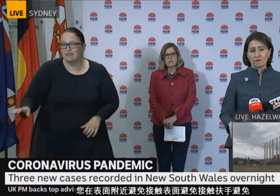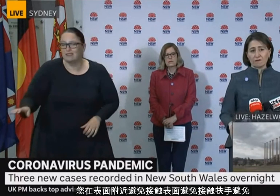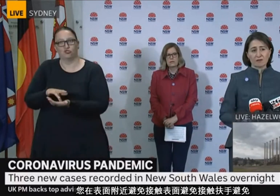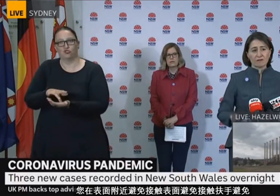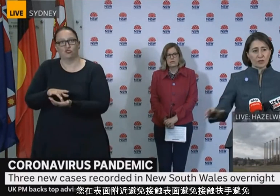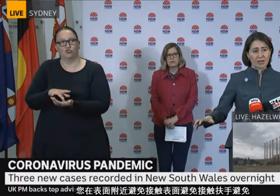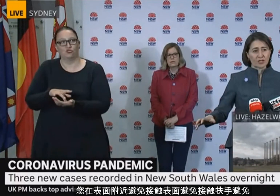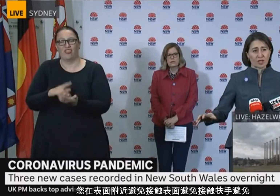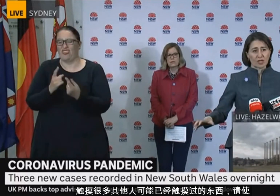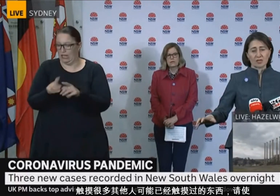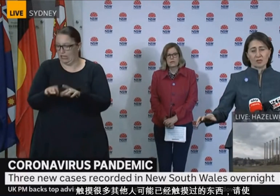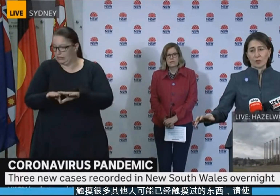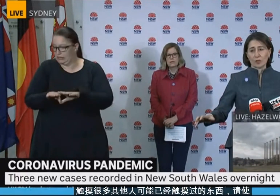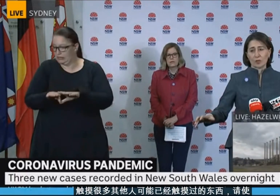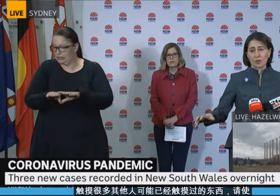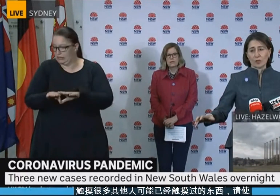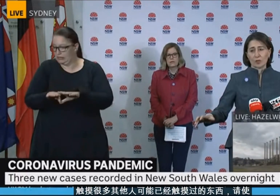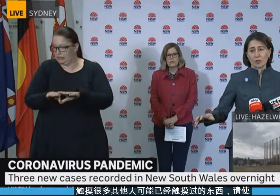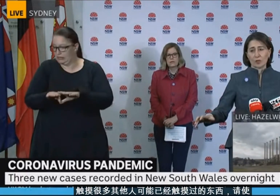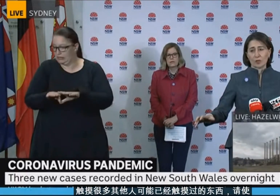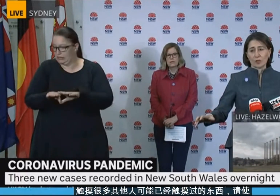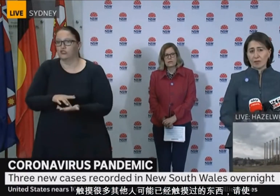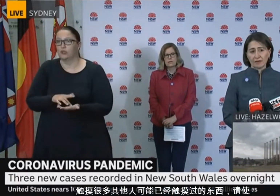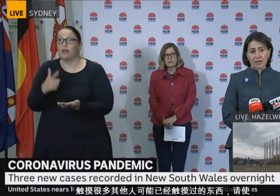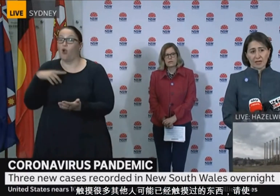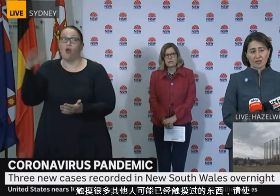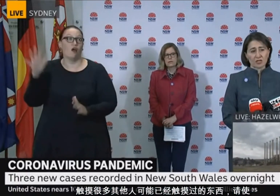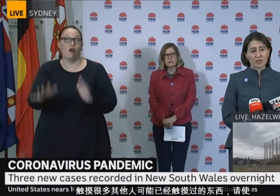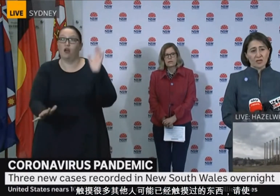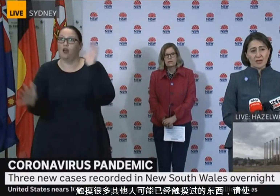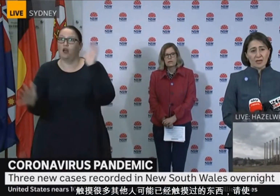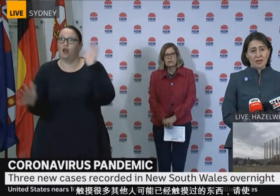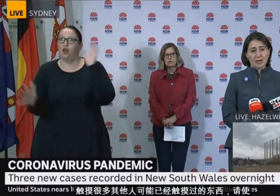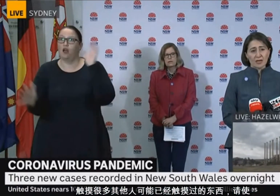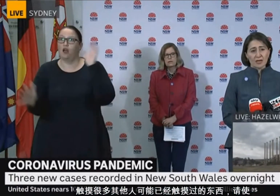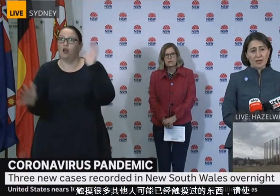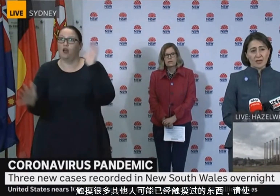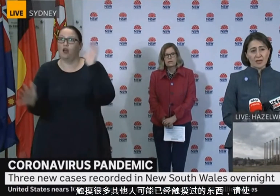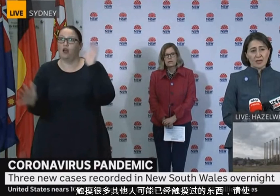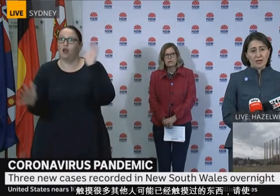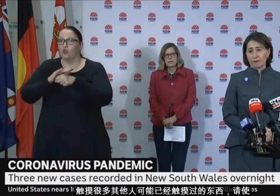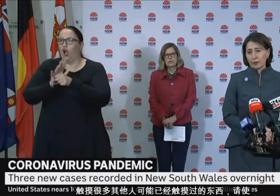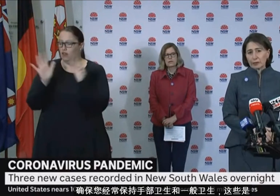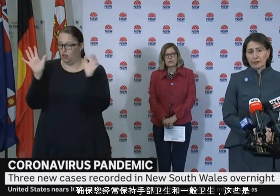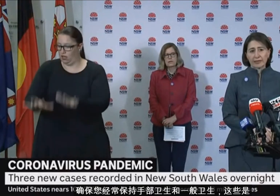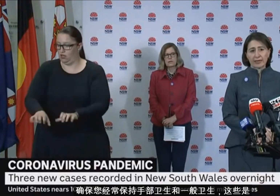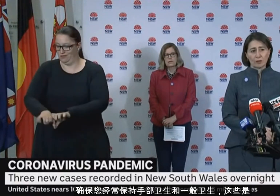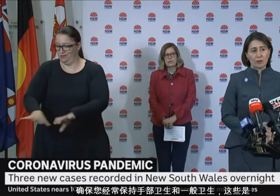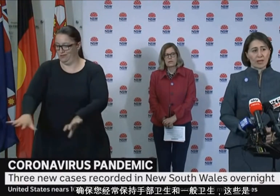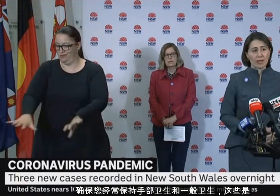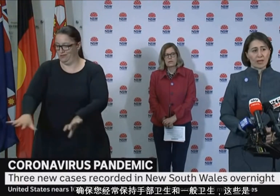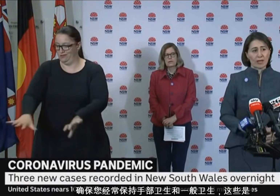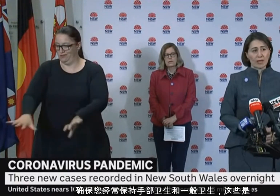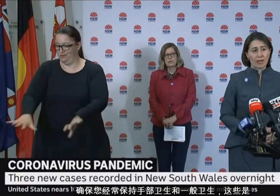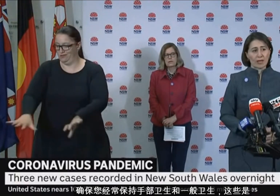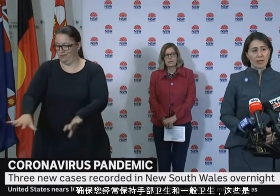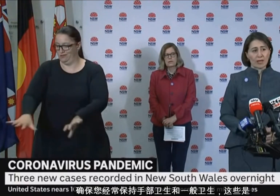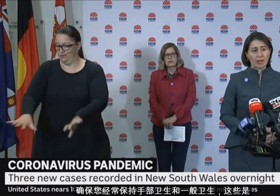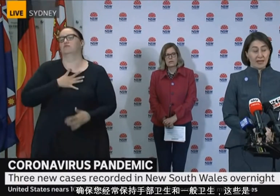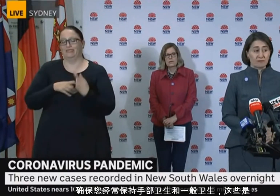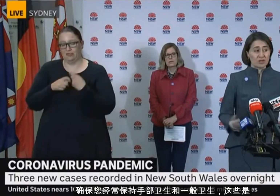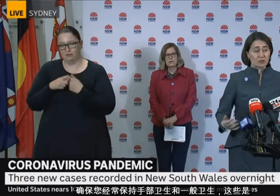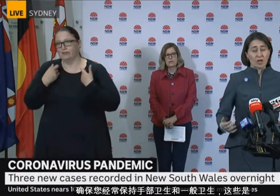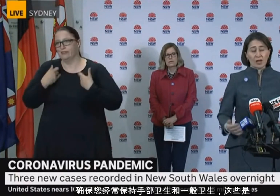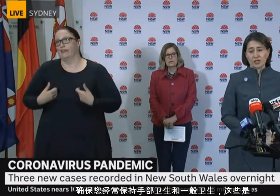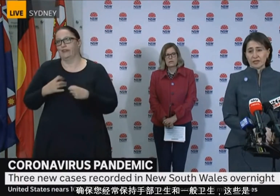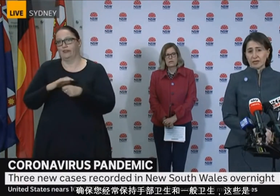touching surfaces, avoid touching handrails, avoid touching things which a lot of other people may have touched. And please make sure you frequently keep